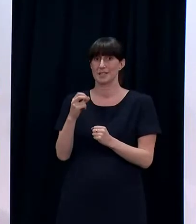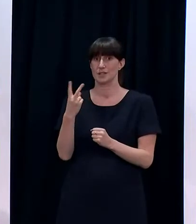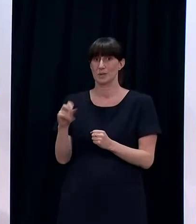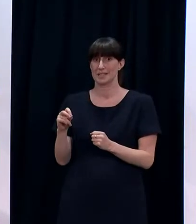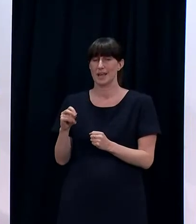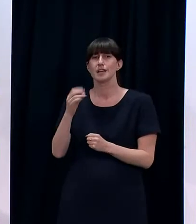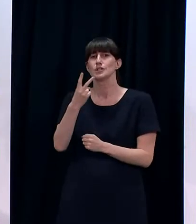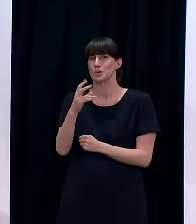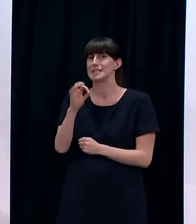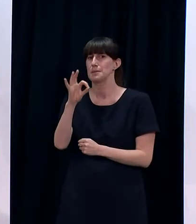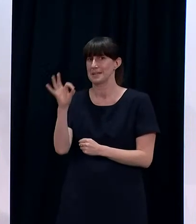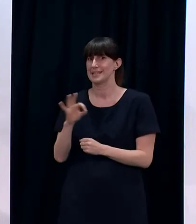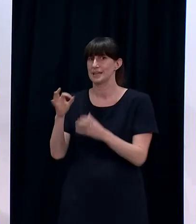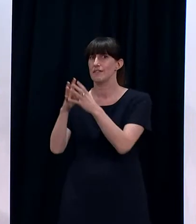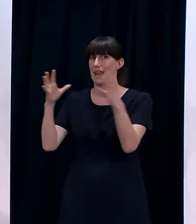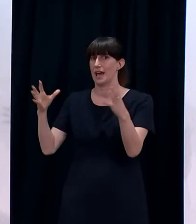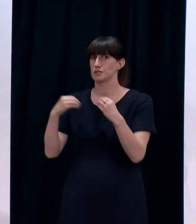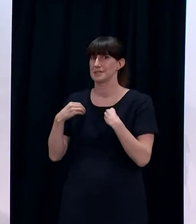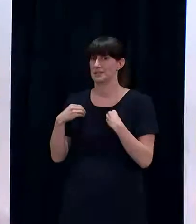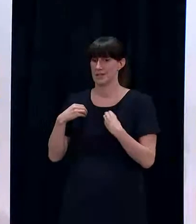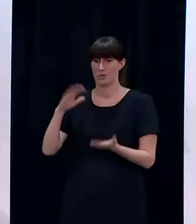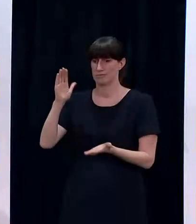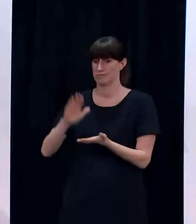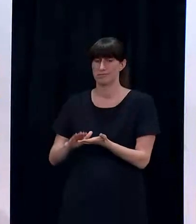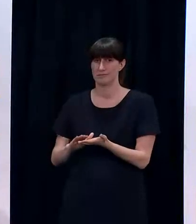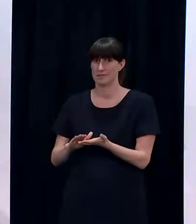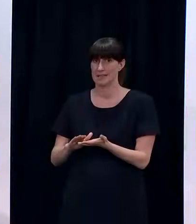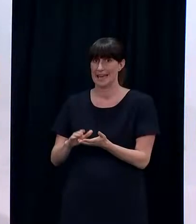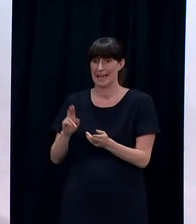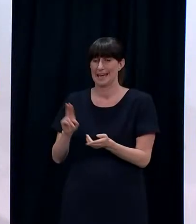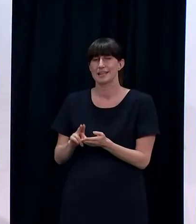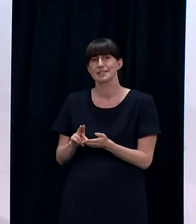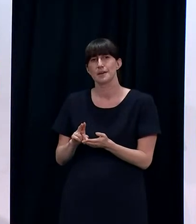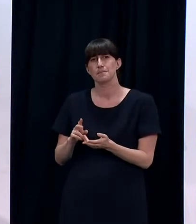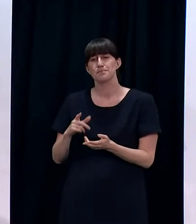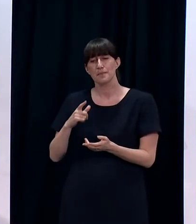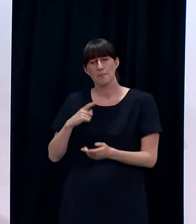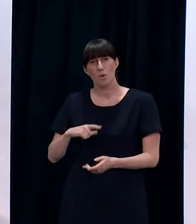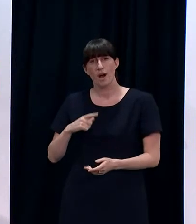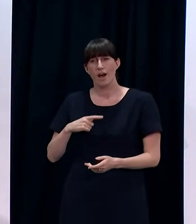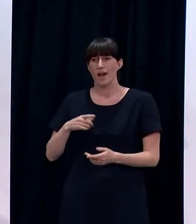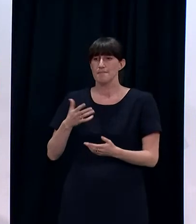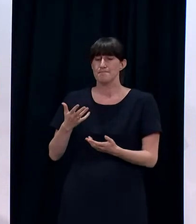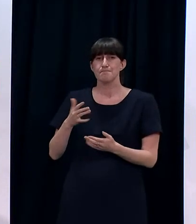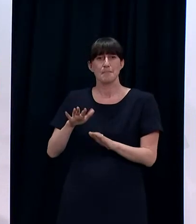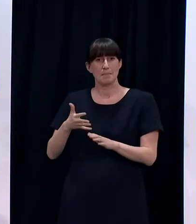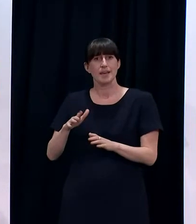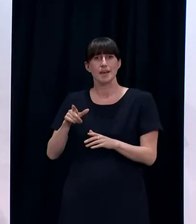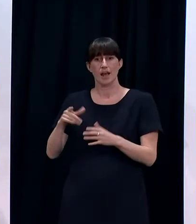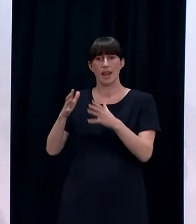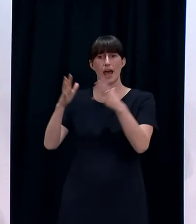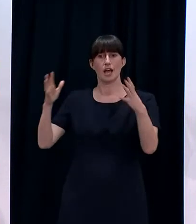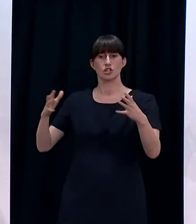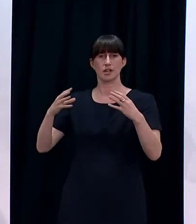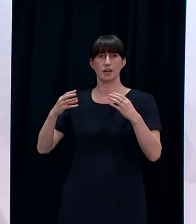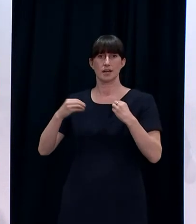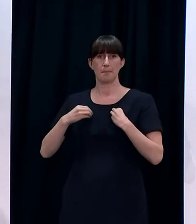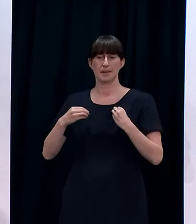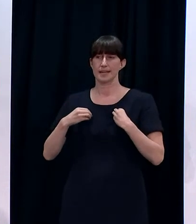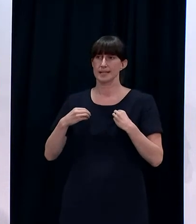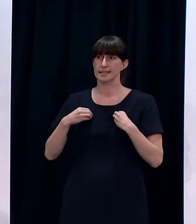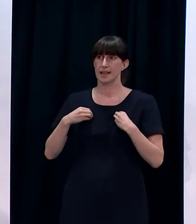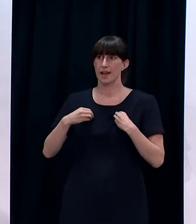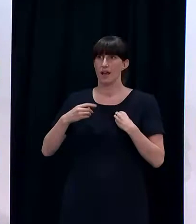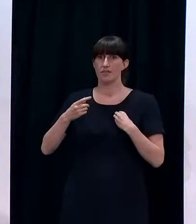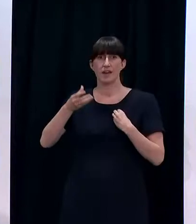of larger businesses. As I said last week, this does suggest that larger firms are more confident about their resilience and have used the lessons learnt